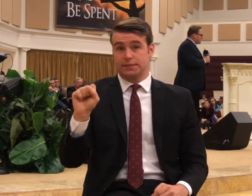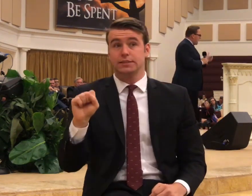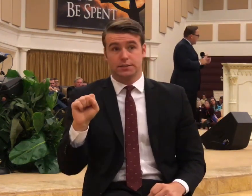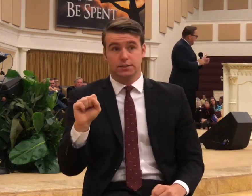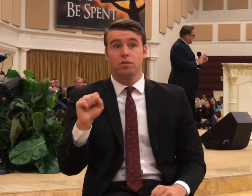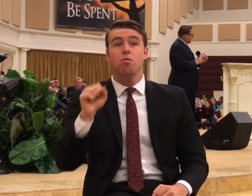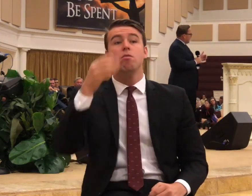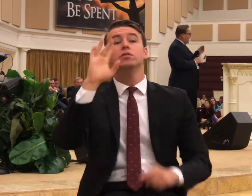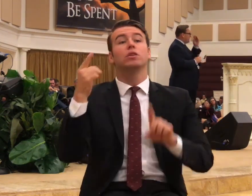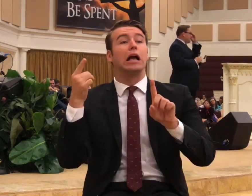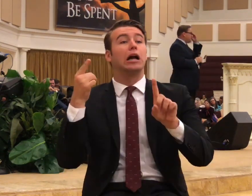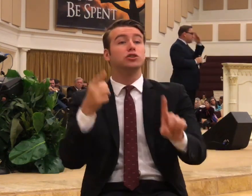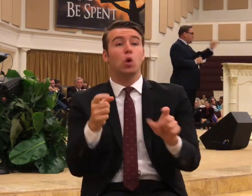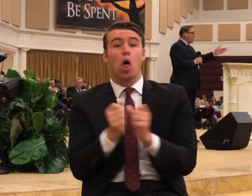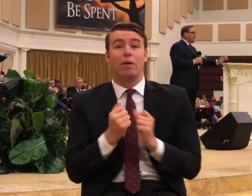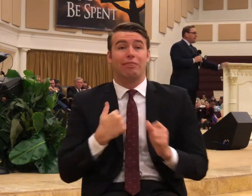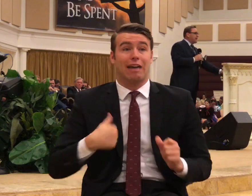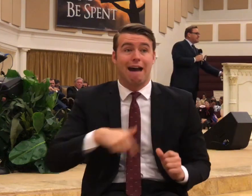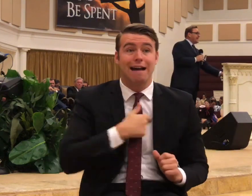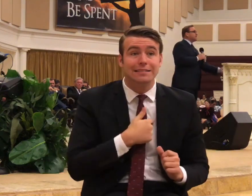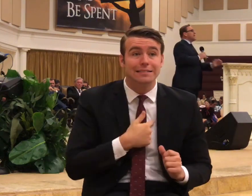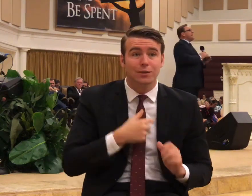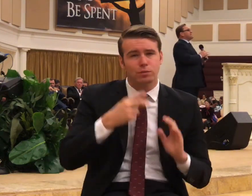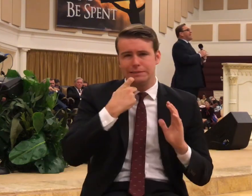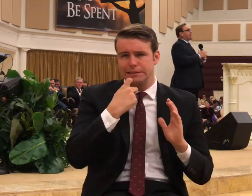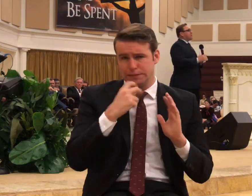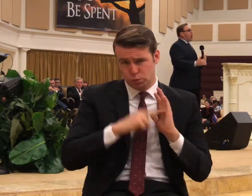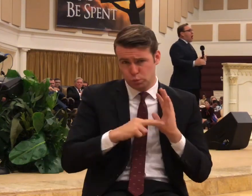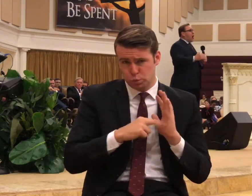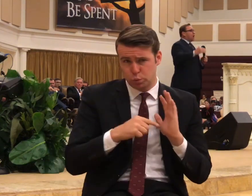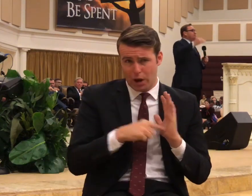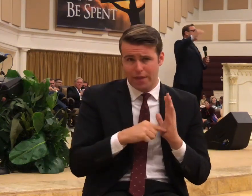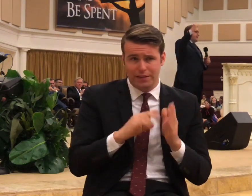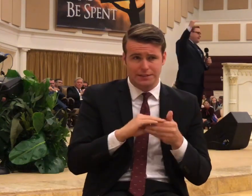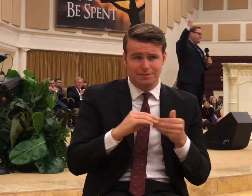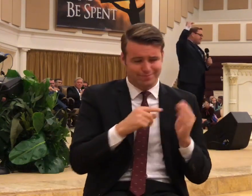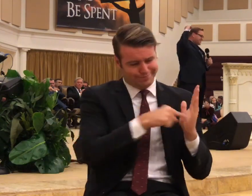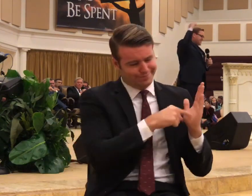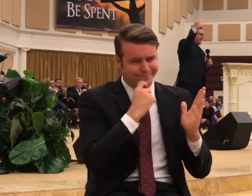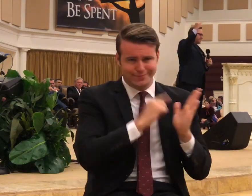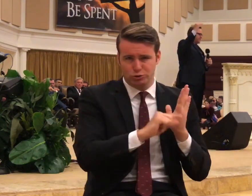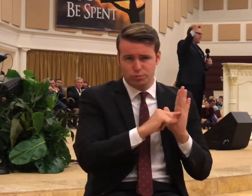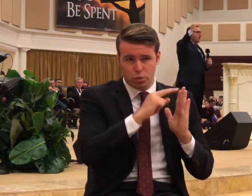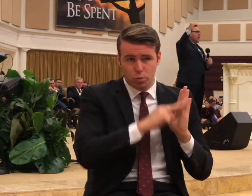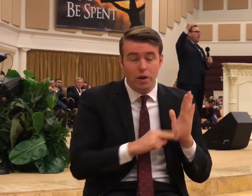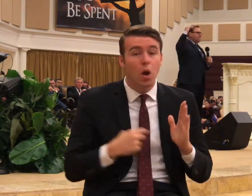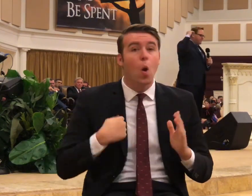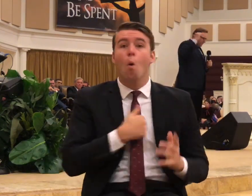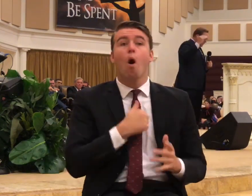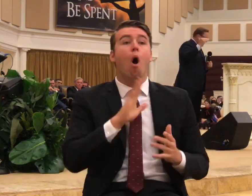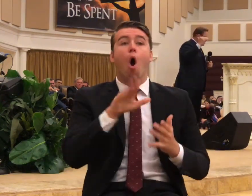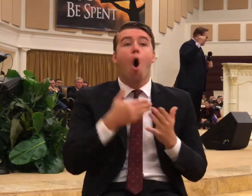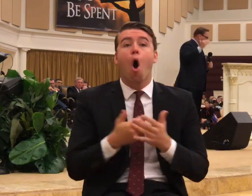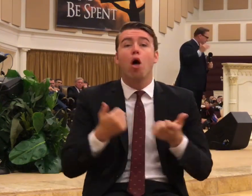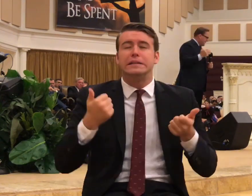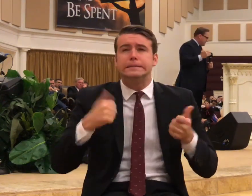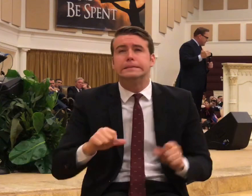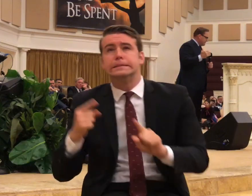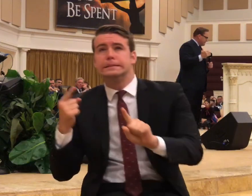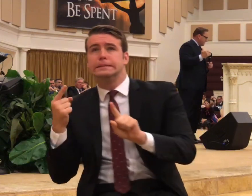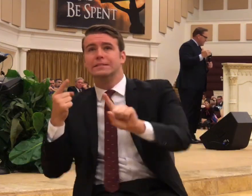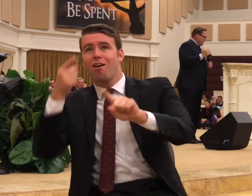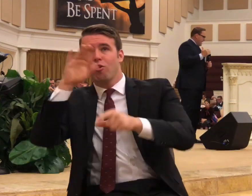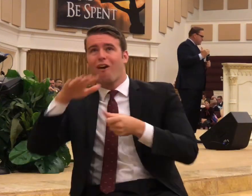goal that God has for all of us, as we read in our text, is that we all achieve the stature of the fullness of